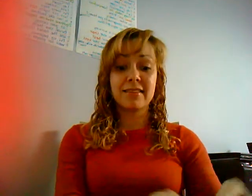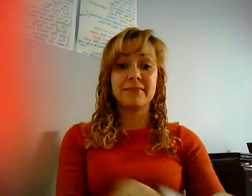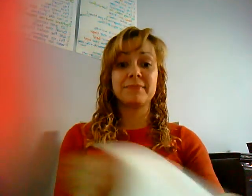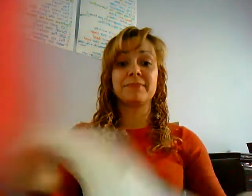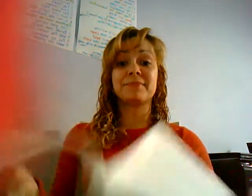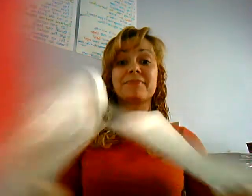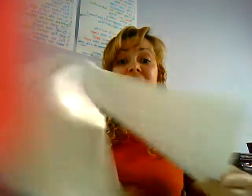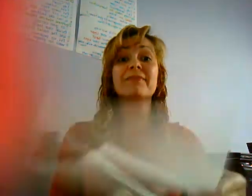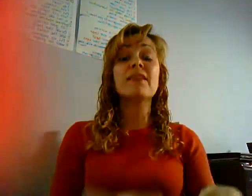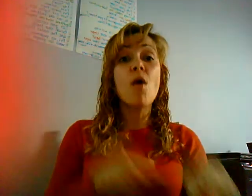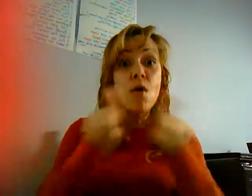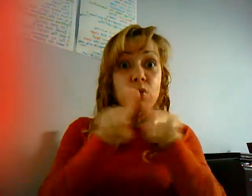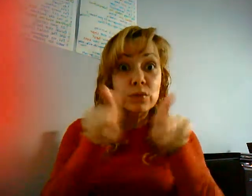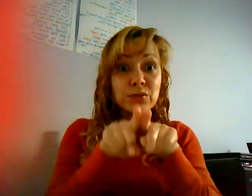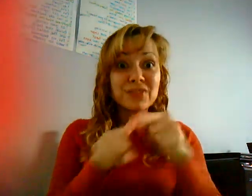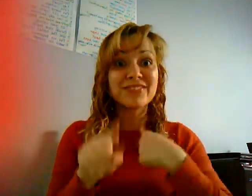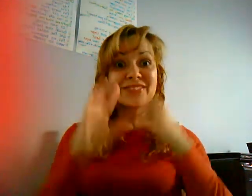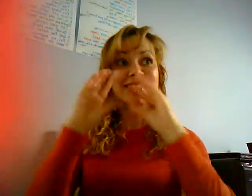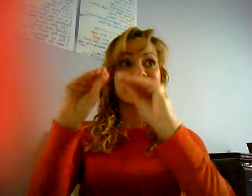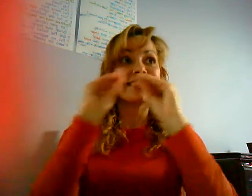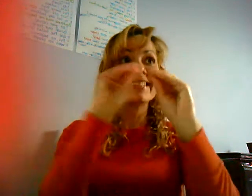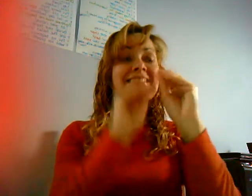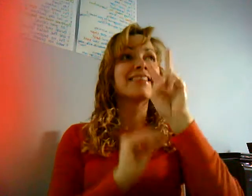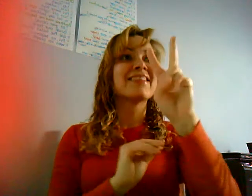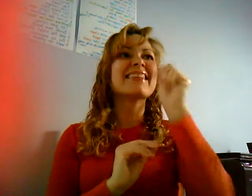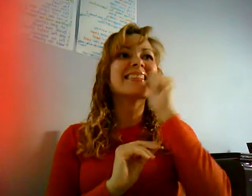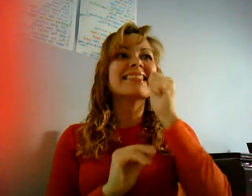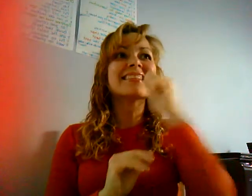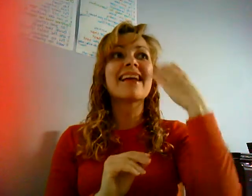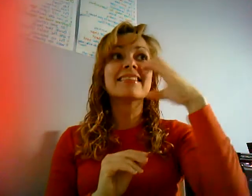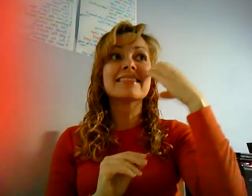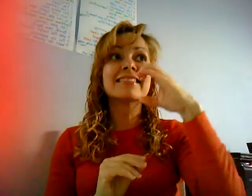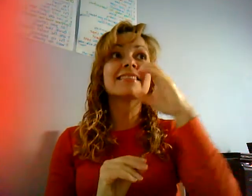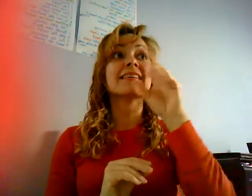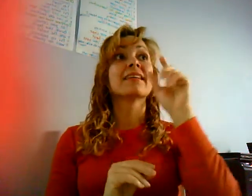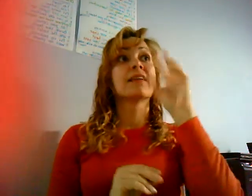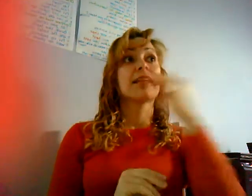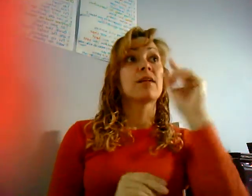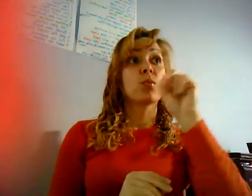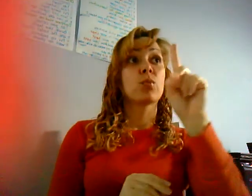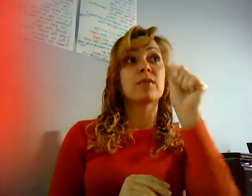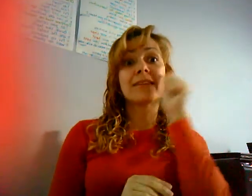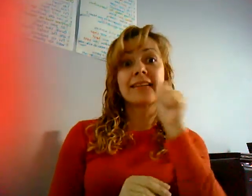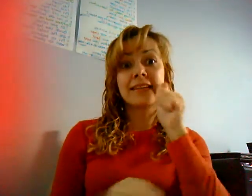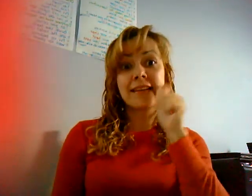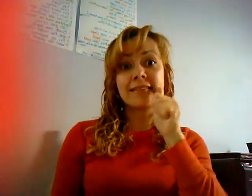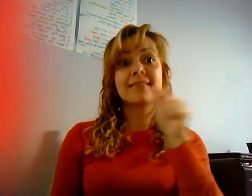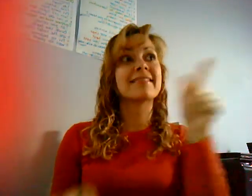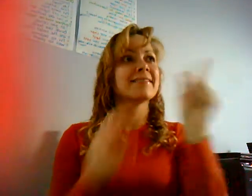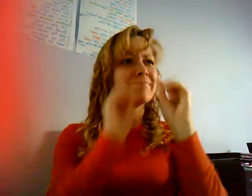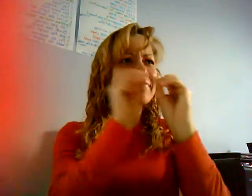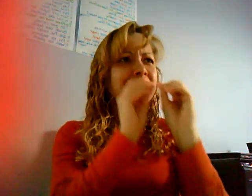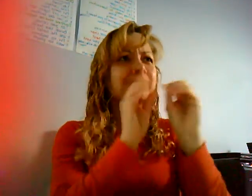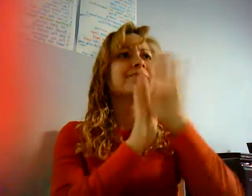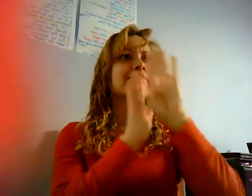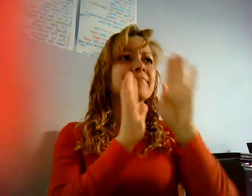person in this family. Also, I taught two female cousins. I taught